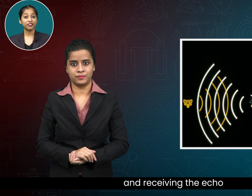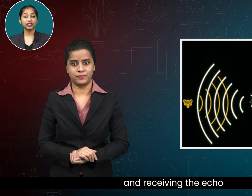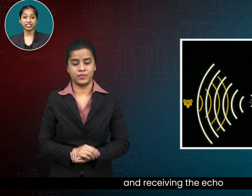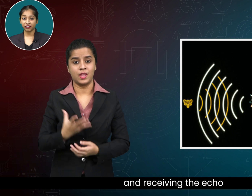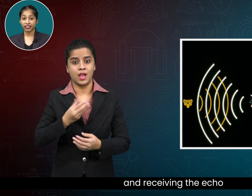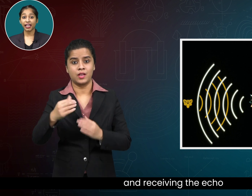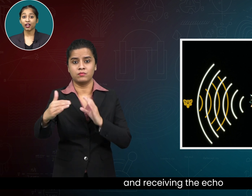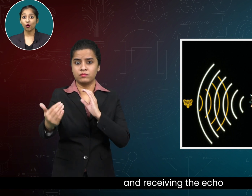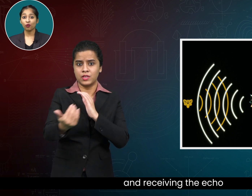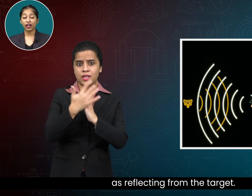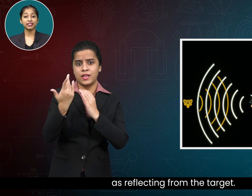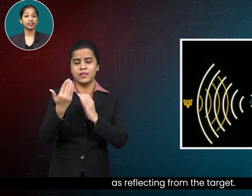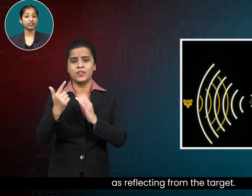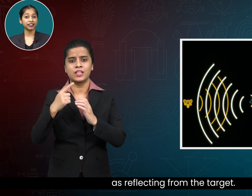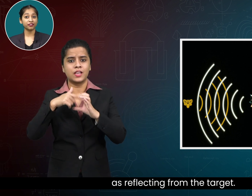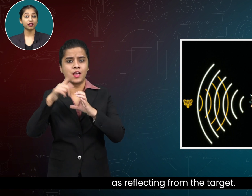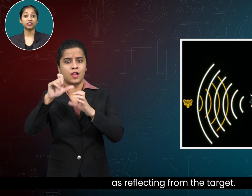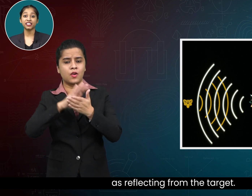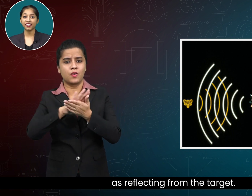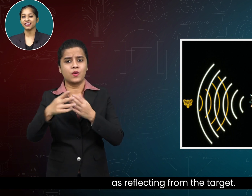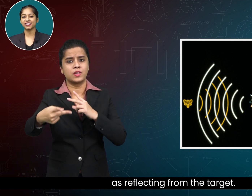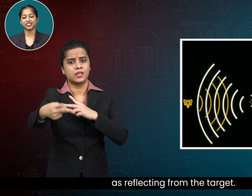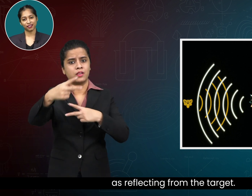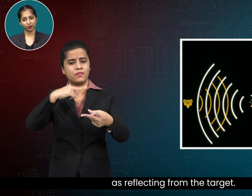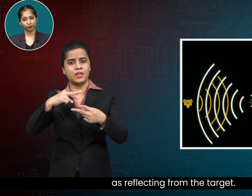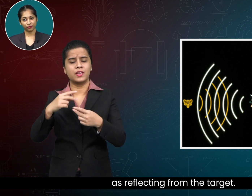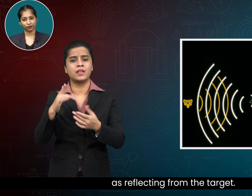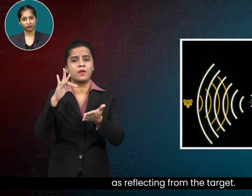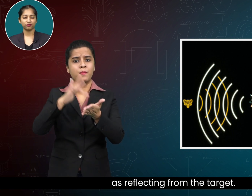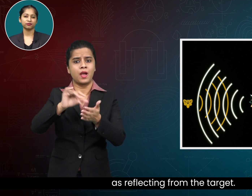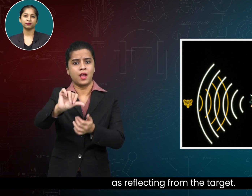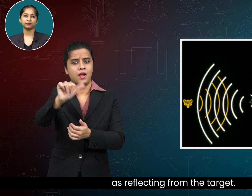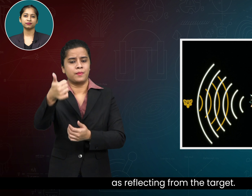and receiving the echo as reflecting from the targets.